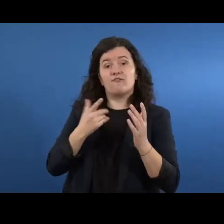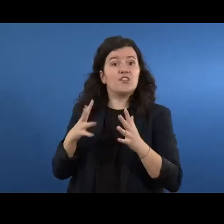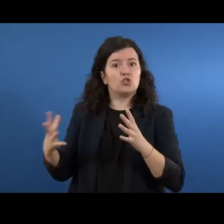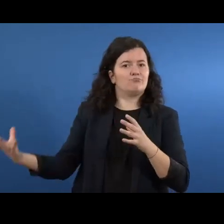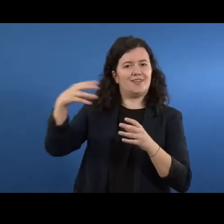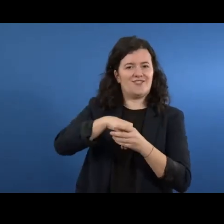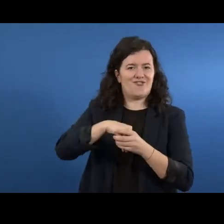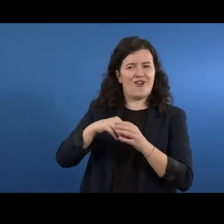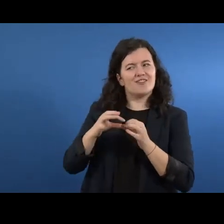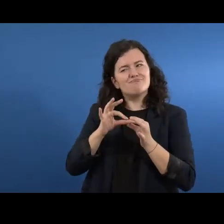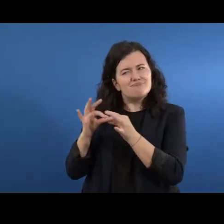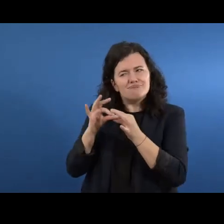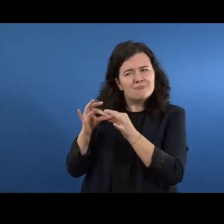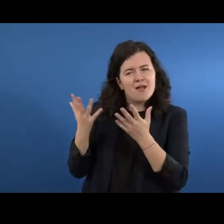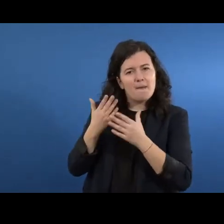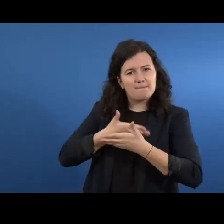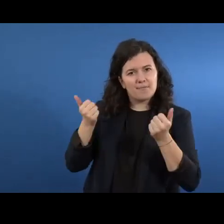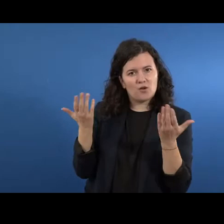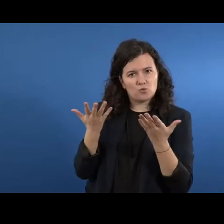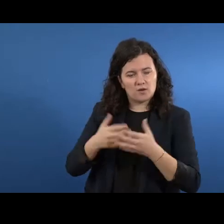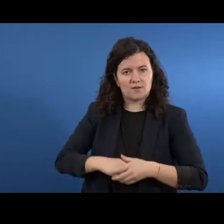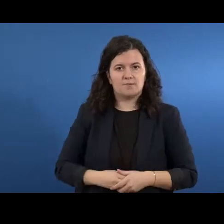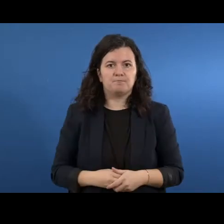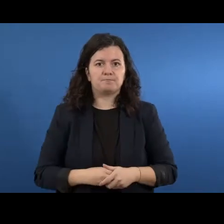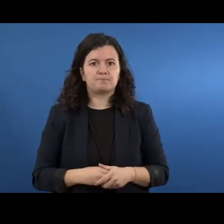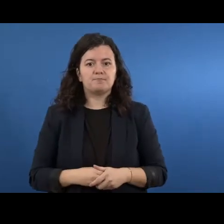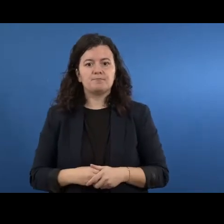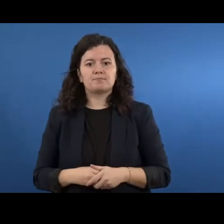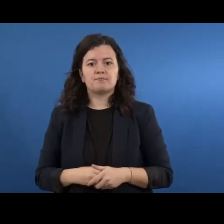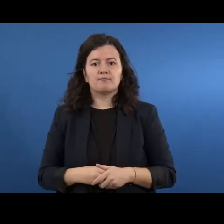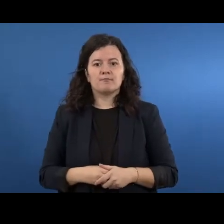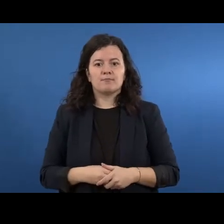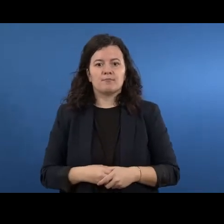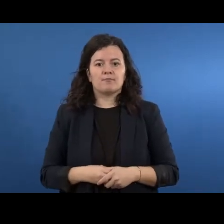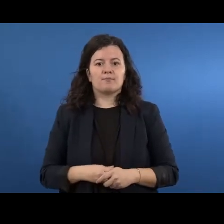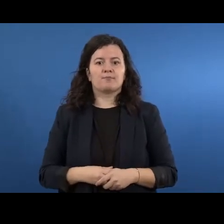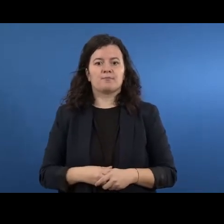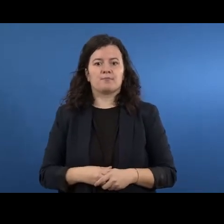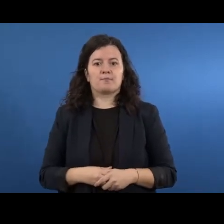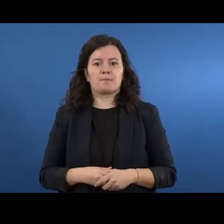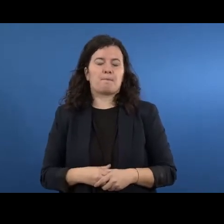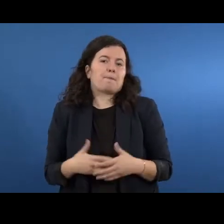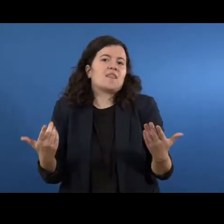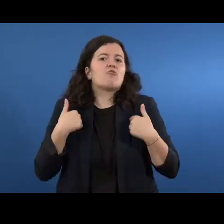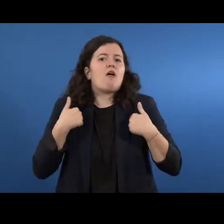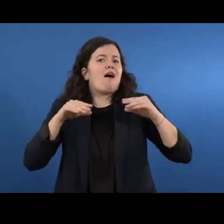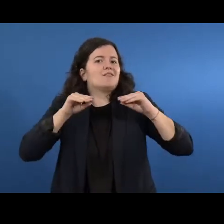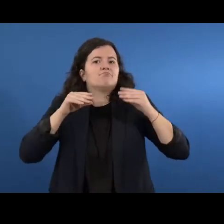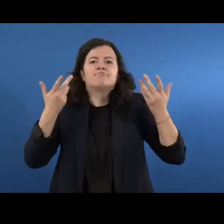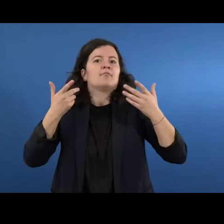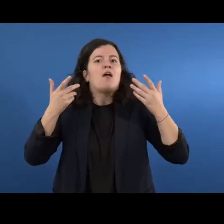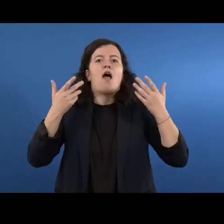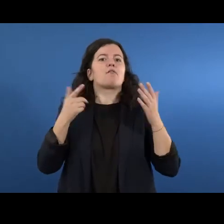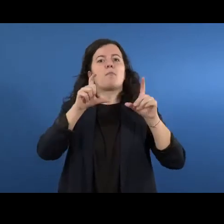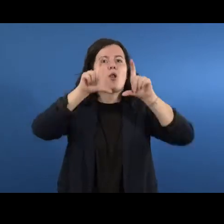if I can put it like that, like a voice of customer who would include all persona in the company and